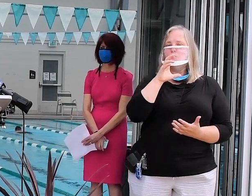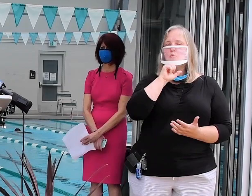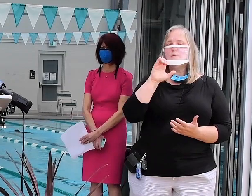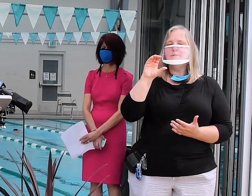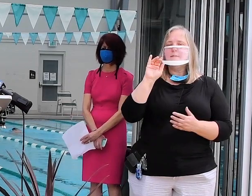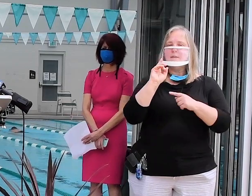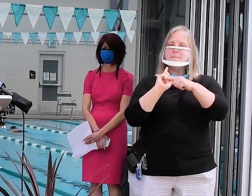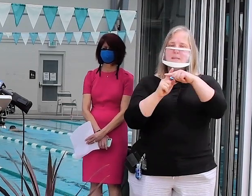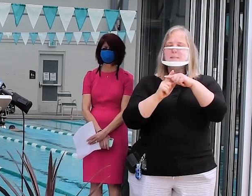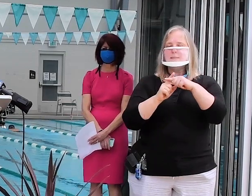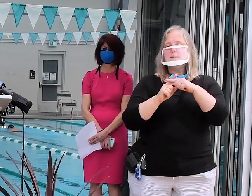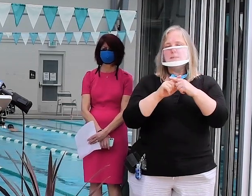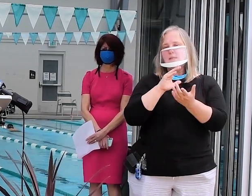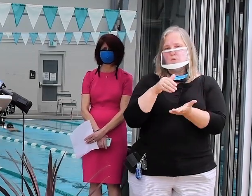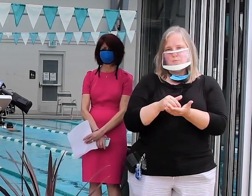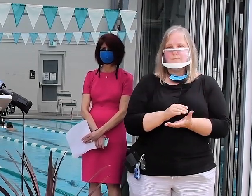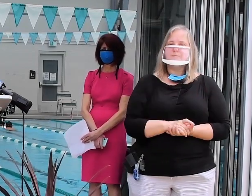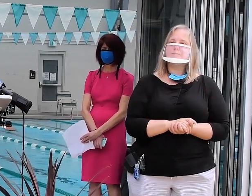Plus Center.